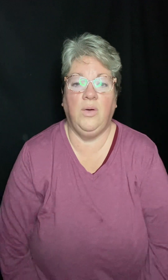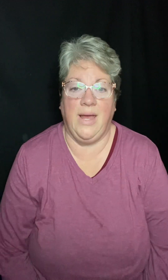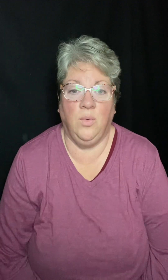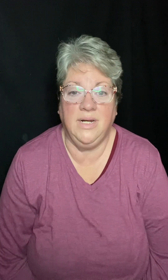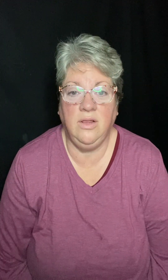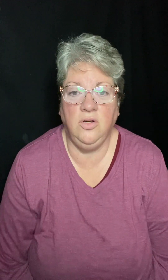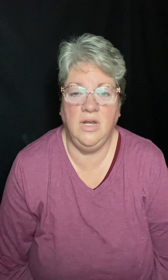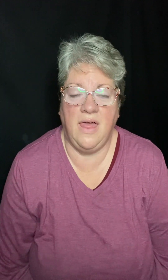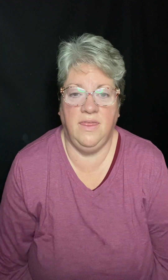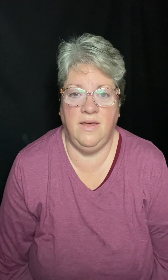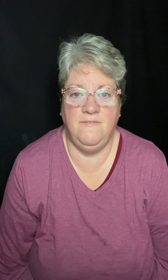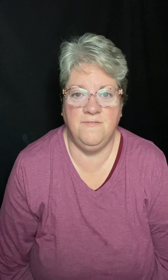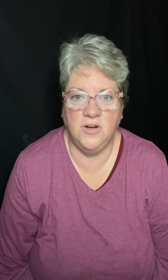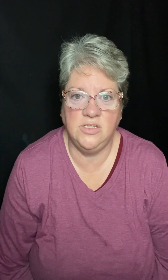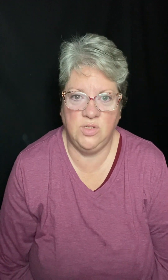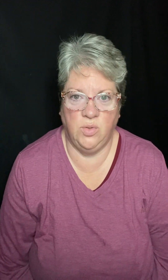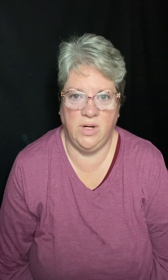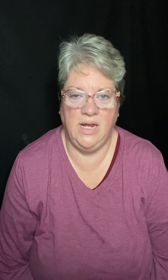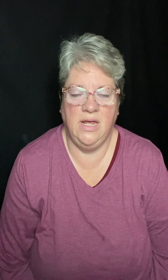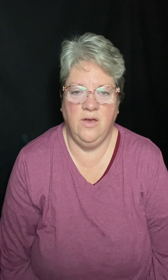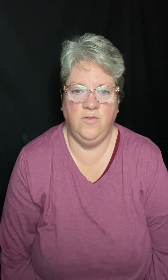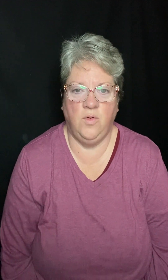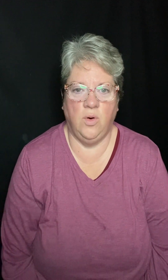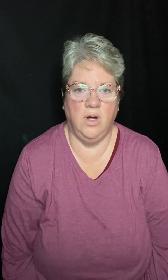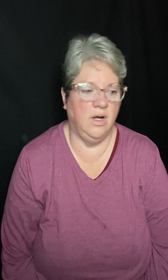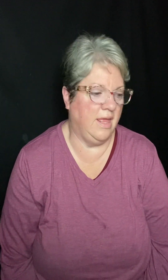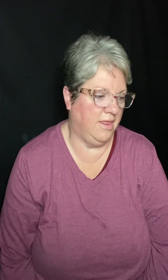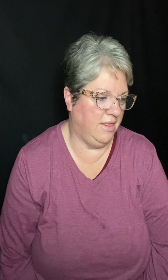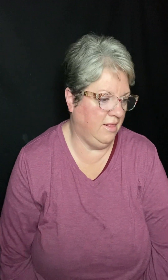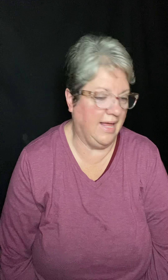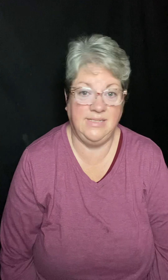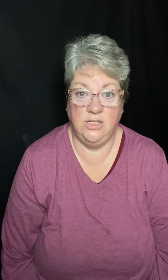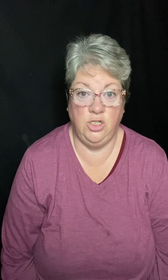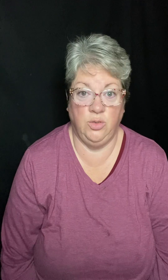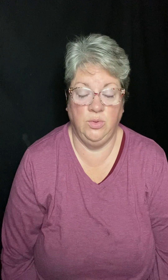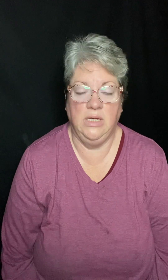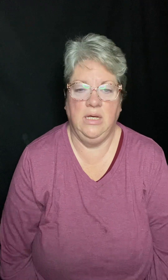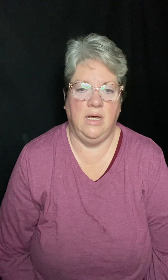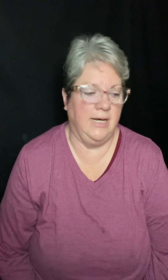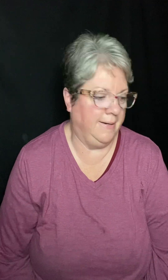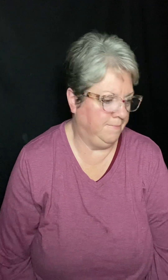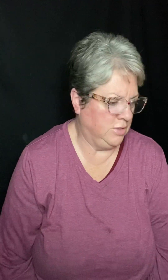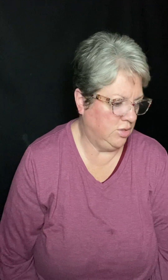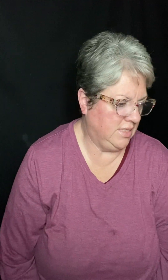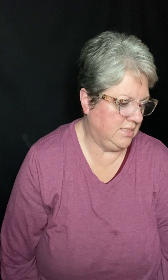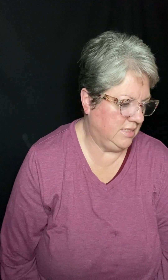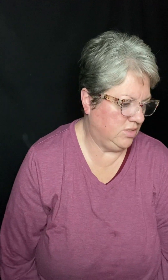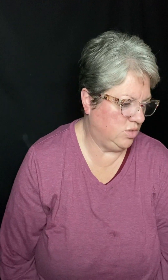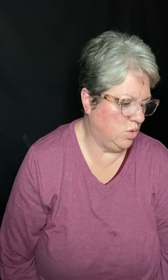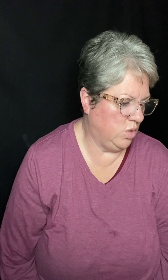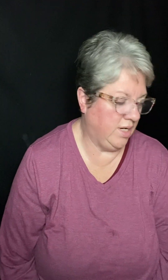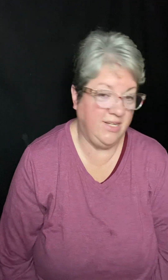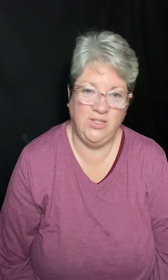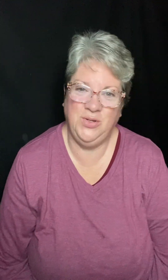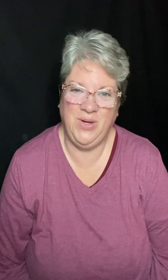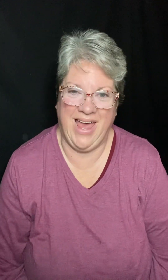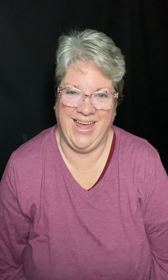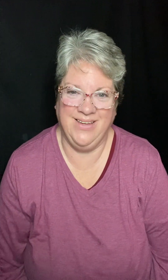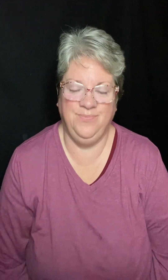Okay, we're going to learn the first story for lesson 2. So this is story 2A.